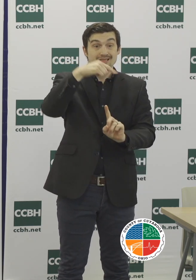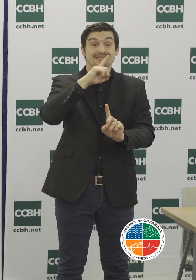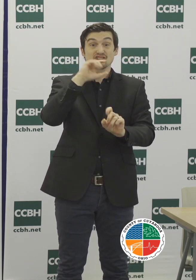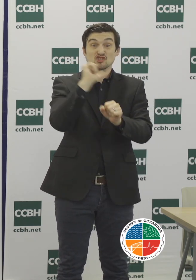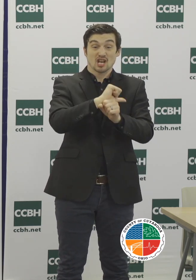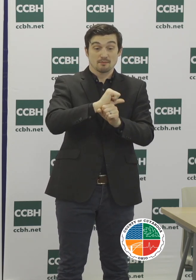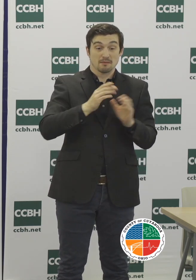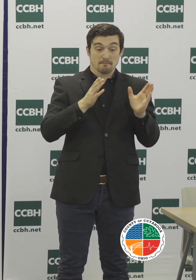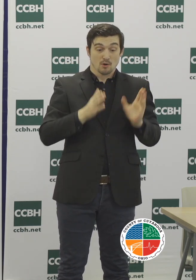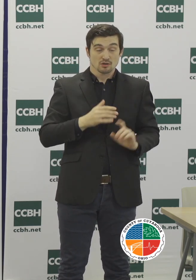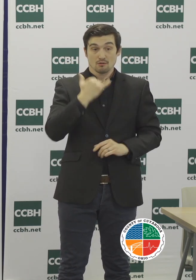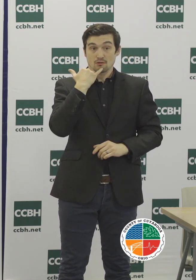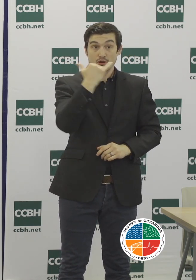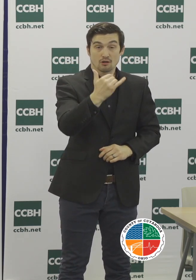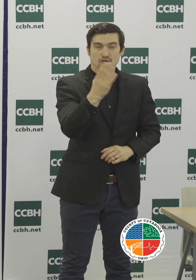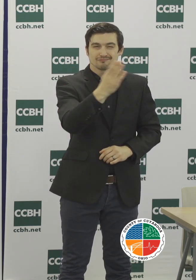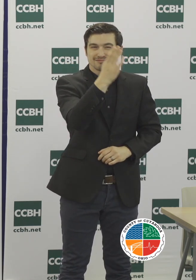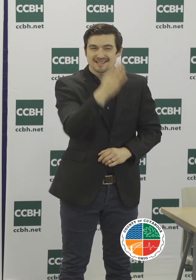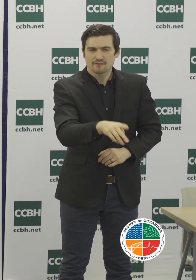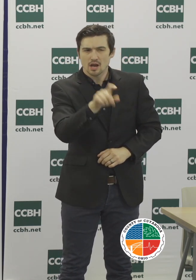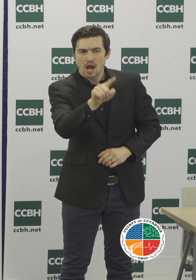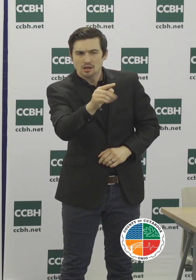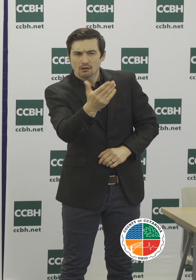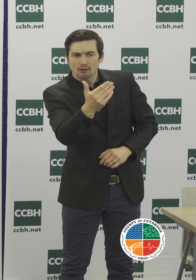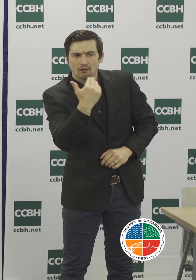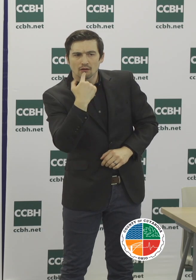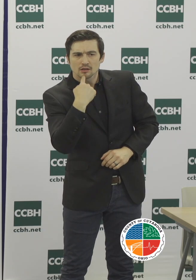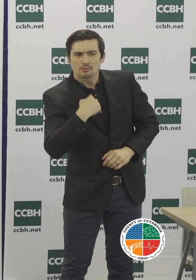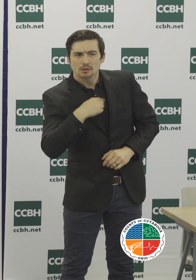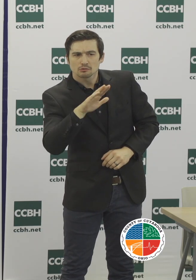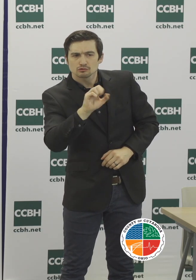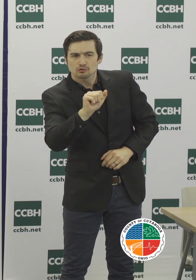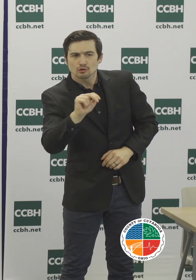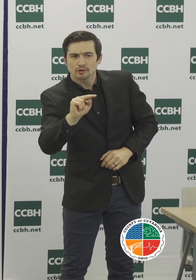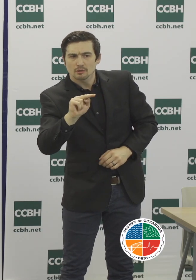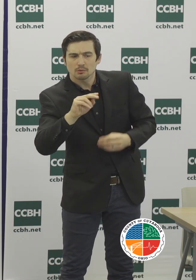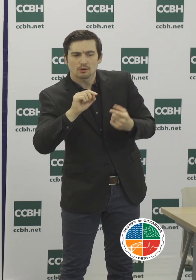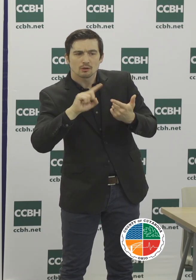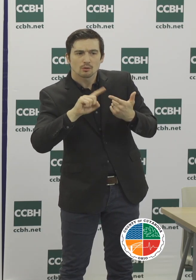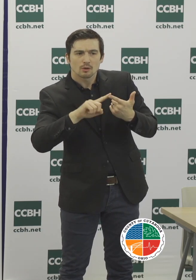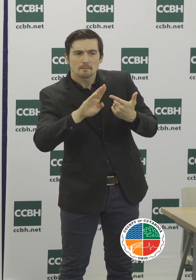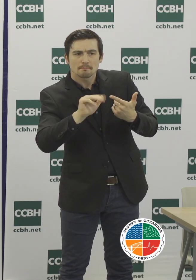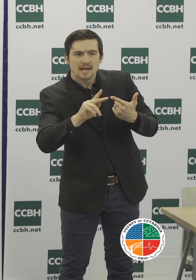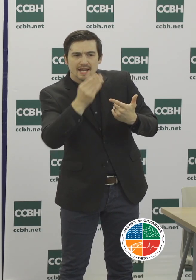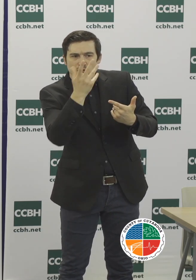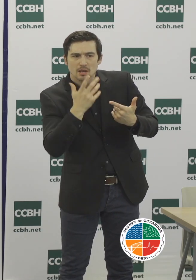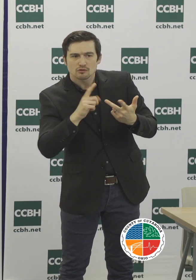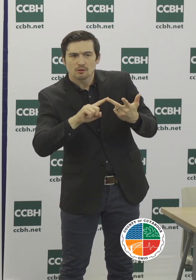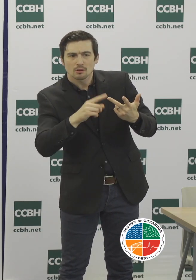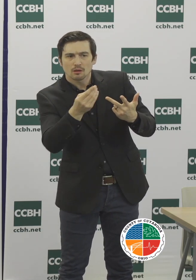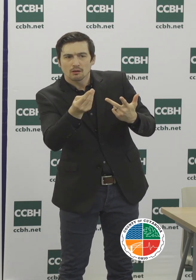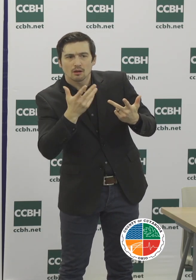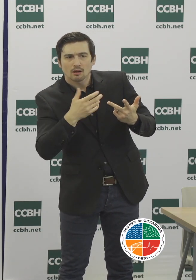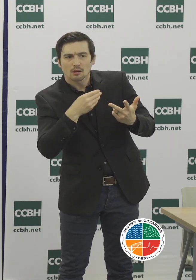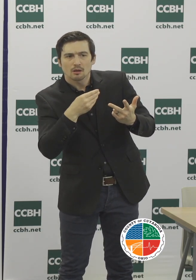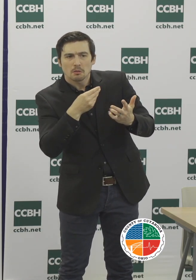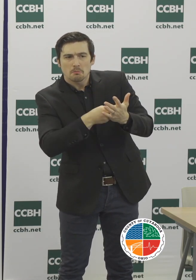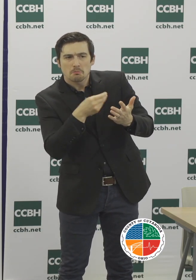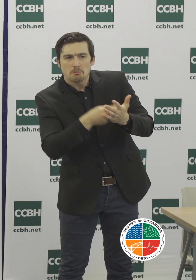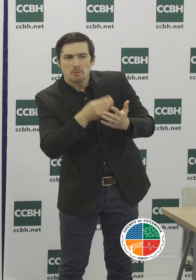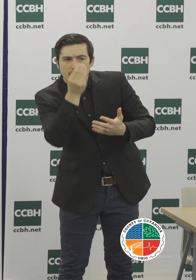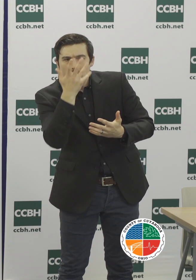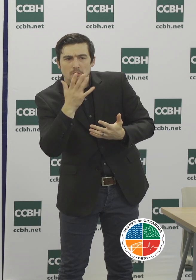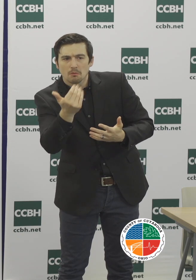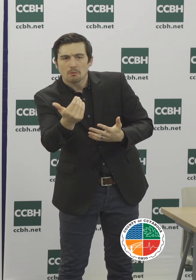ask people for their Social Security numbers, banking information, or for money. They will never ask for those things.